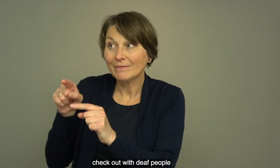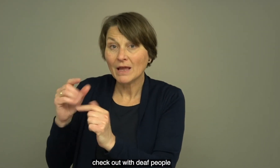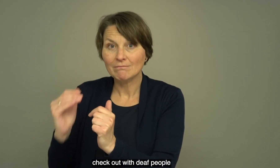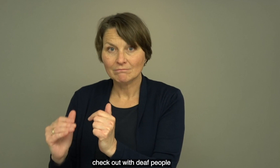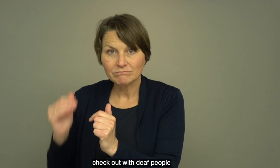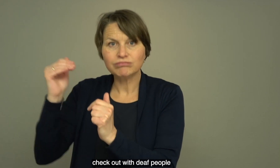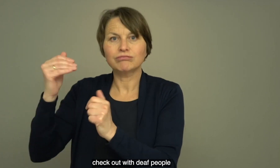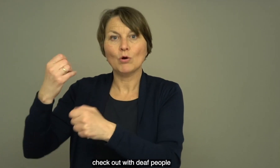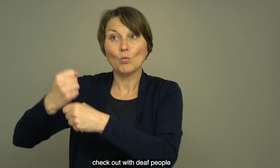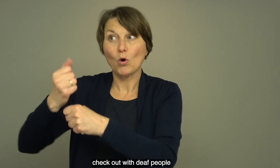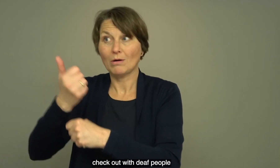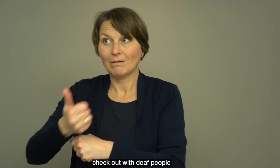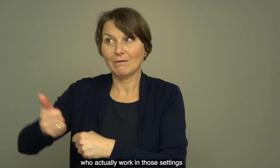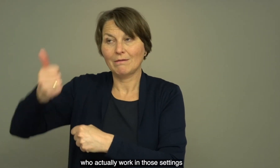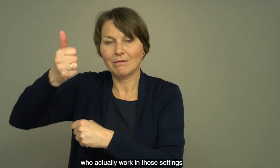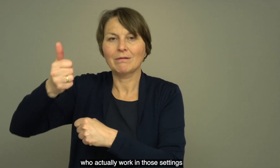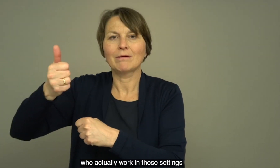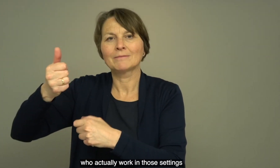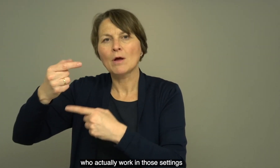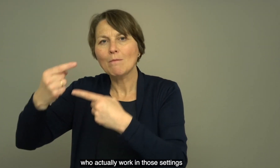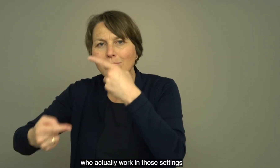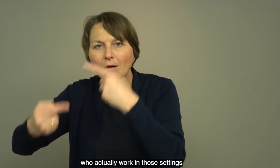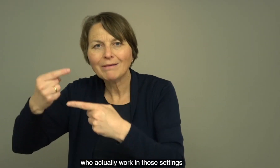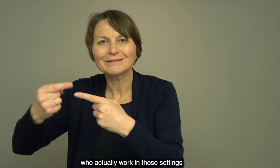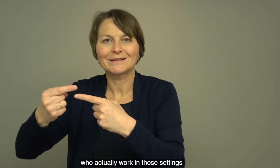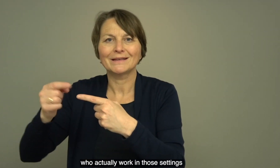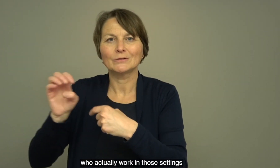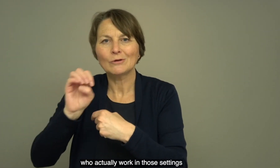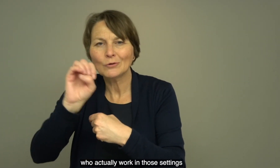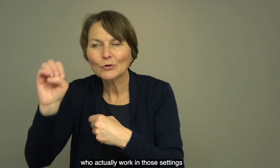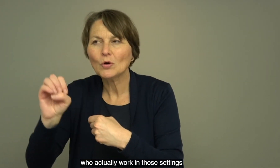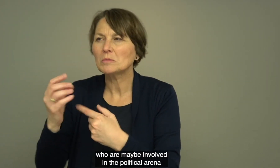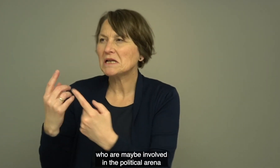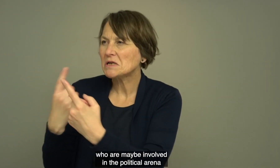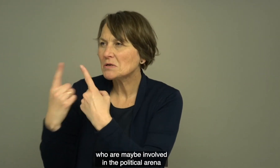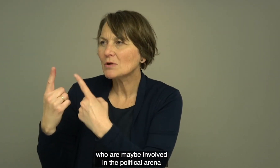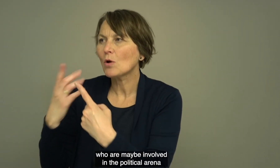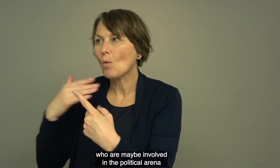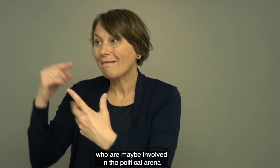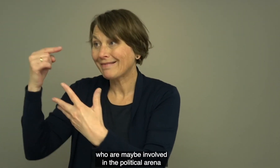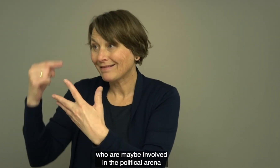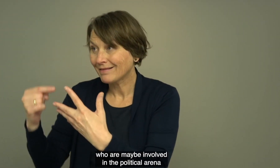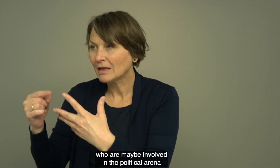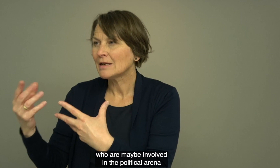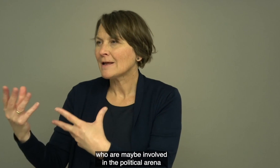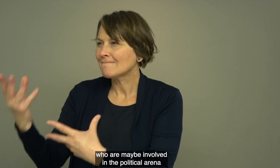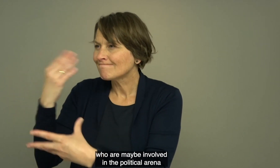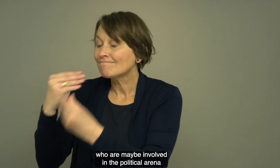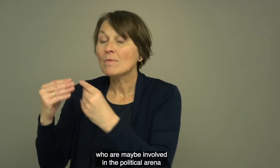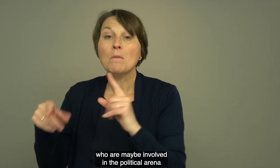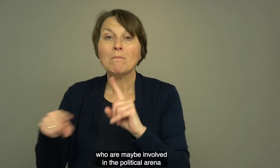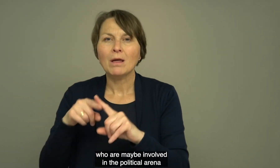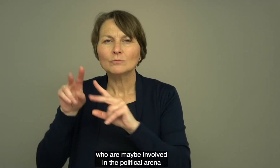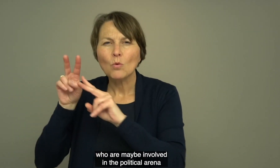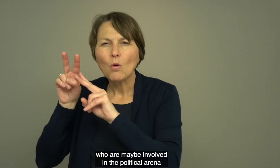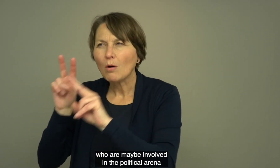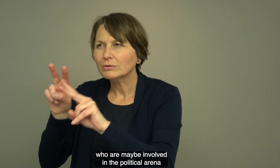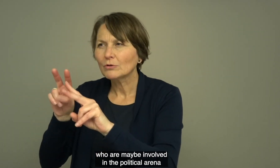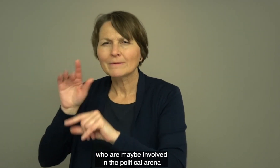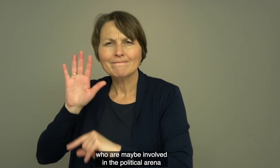out with deaf people who actually work in those settings, who are, maybe involved in the political